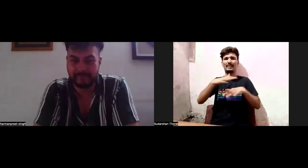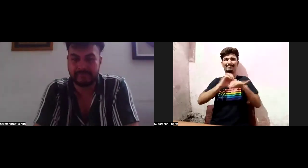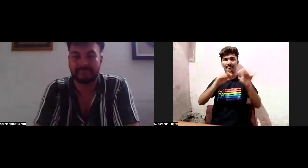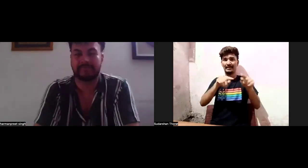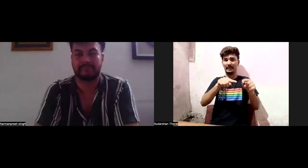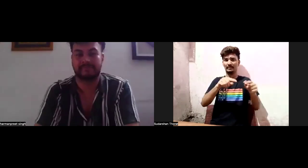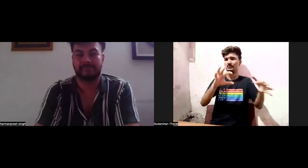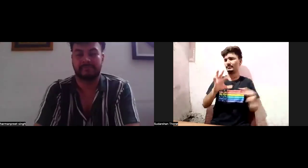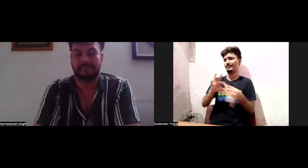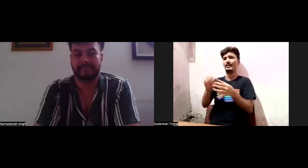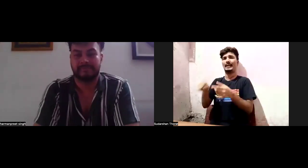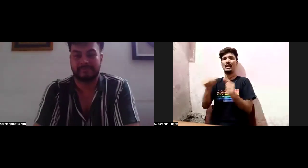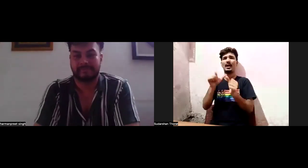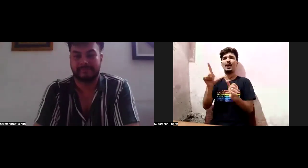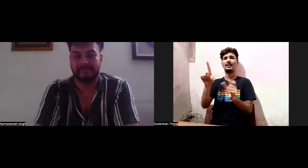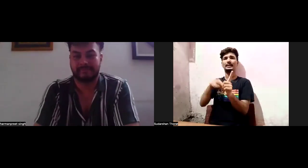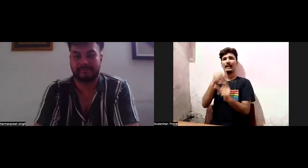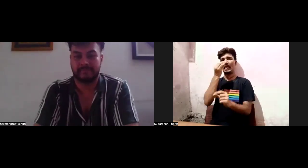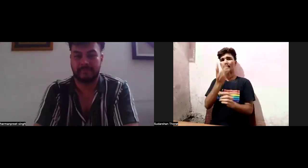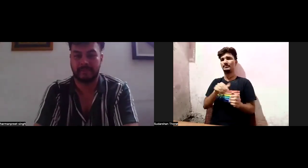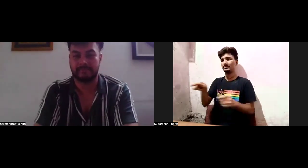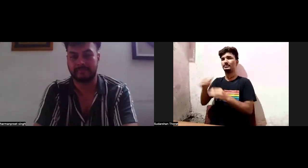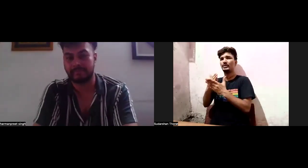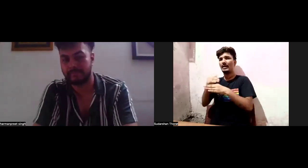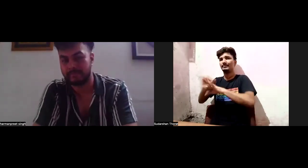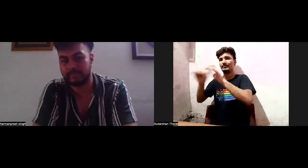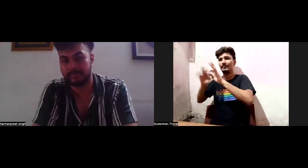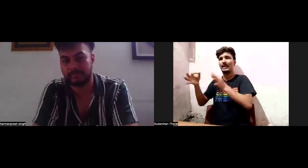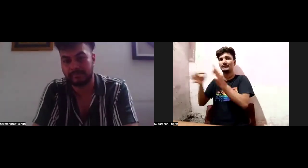maybe not involving mainstream,